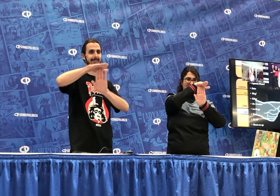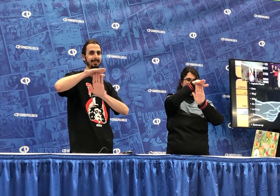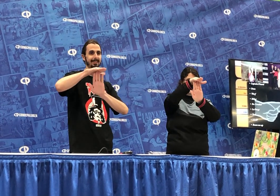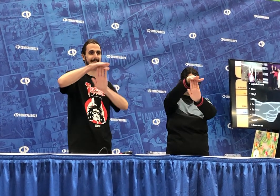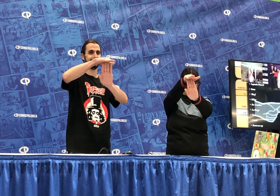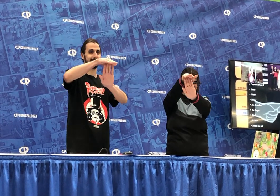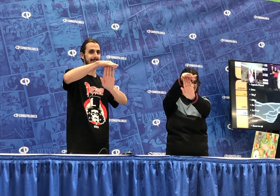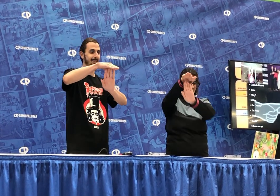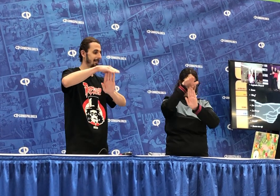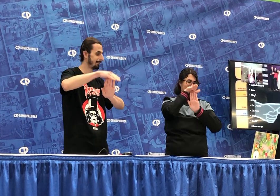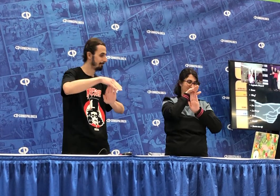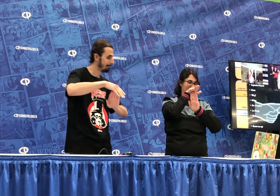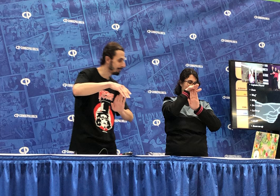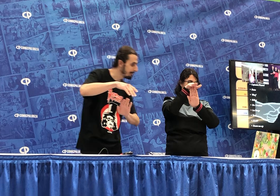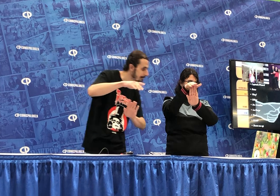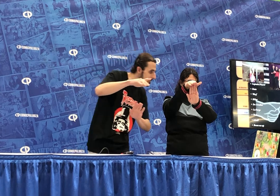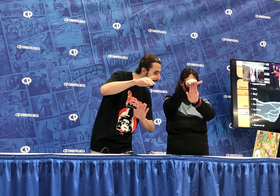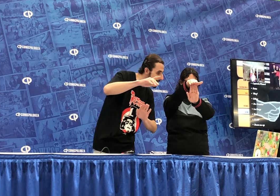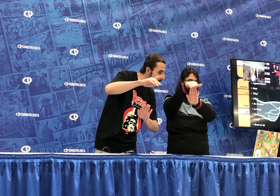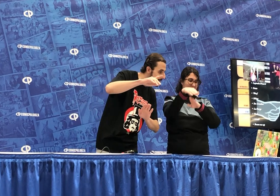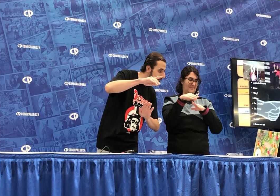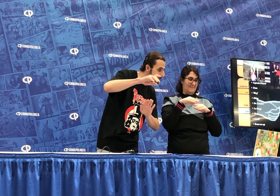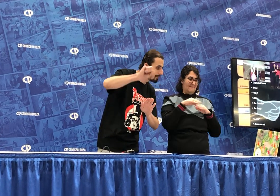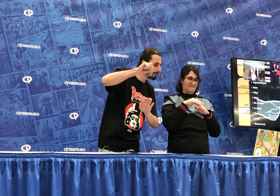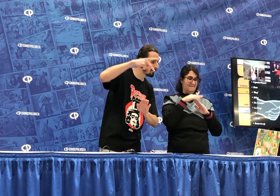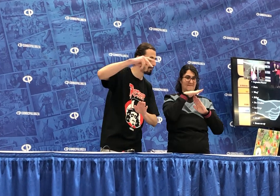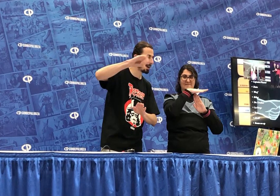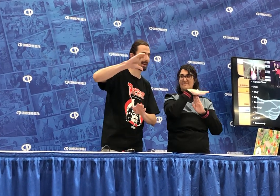Spaceship. Spaceship, because they have different shapes. So this is spaceship.